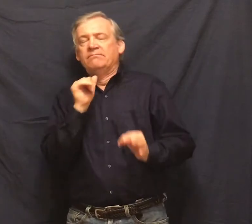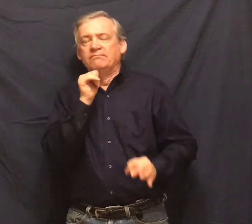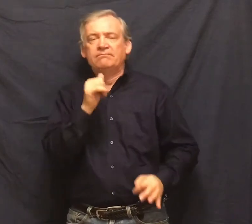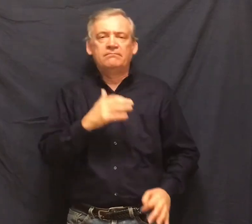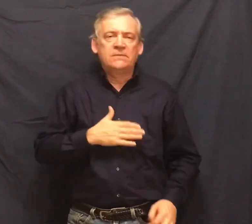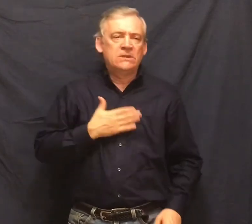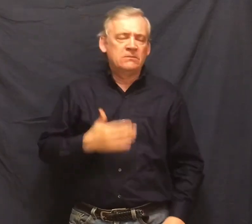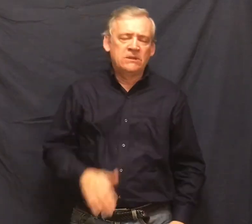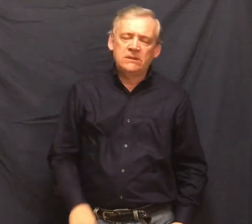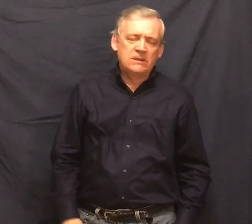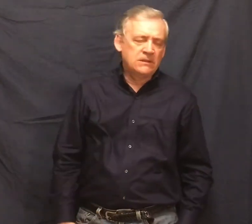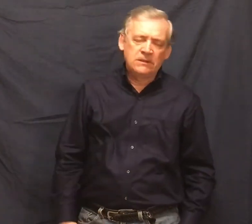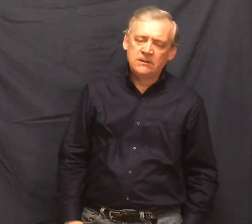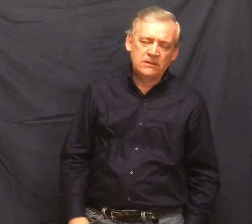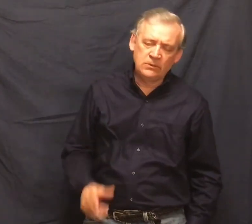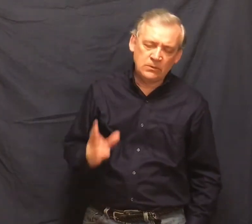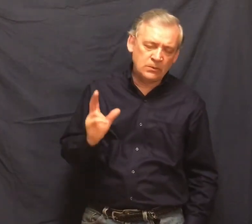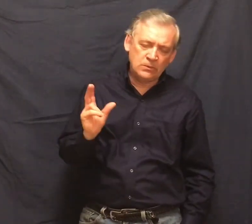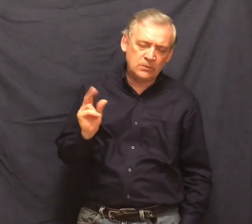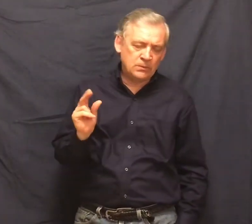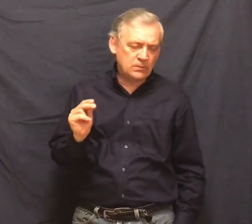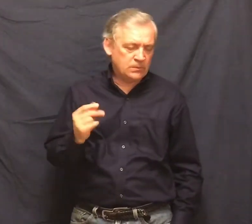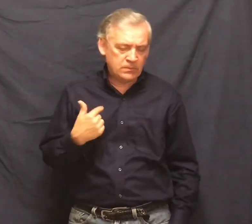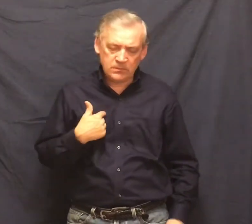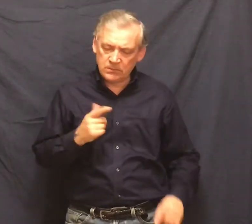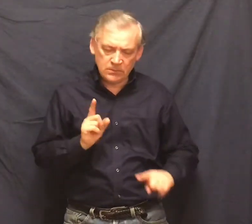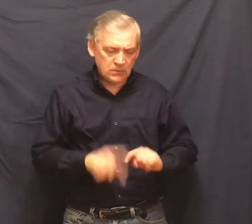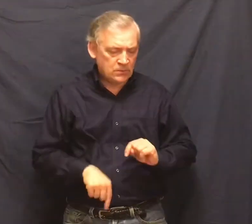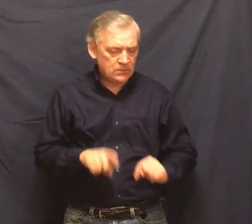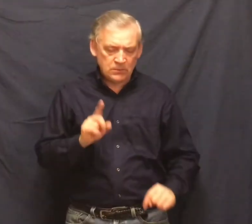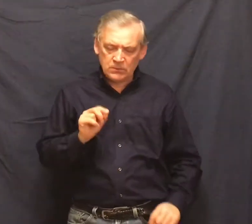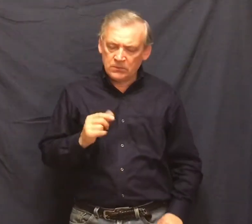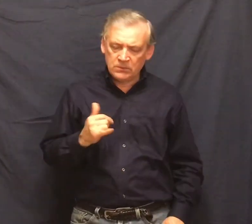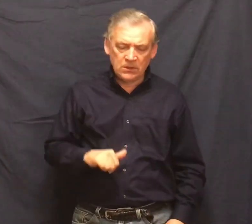No, he said softly. No, I couldn't do that. I had him too long.